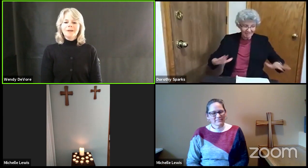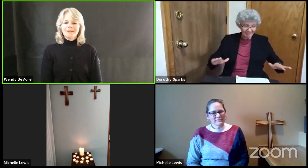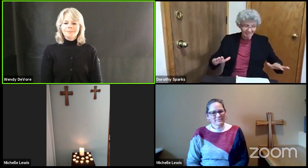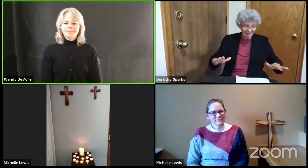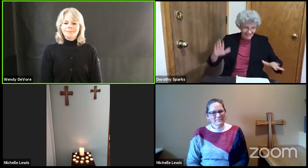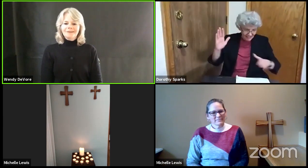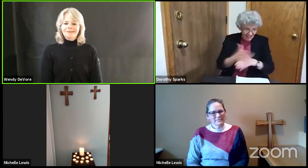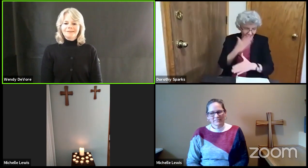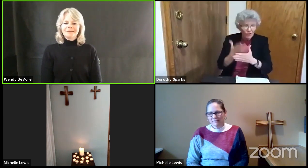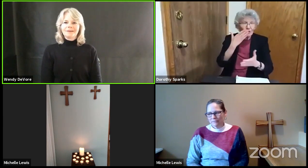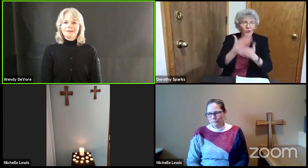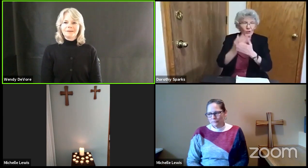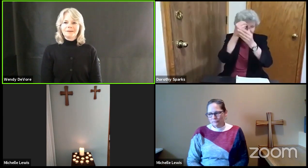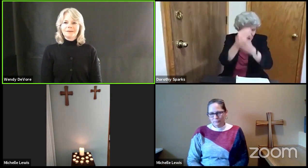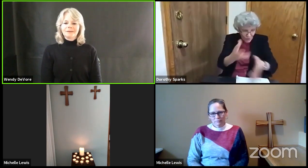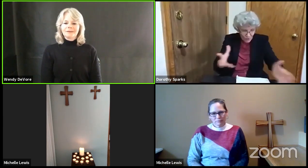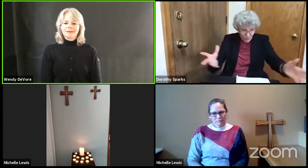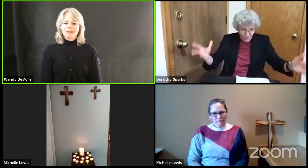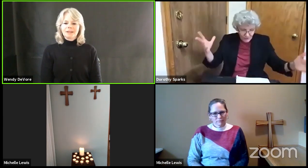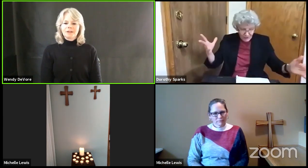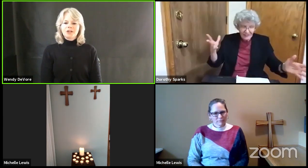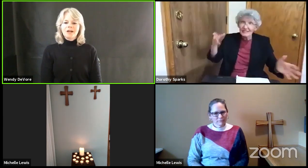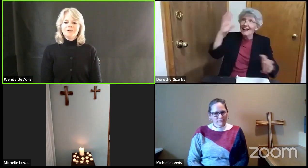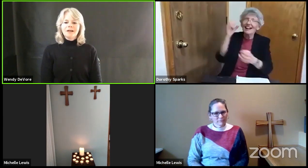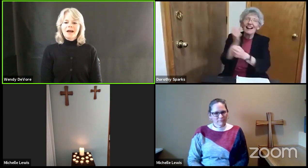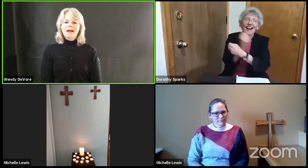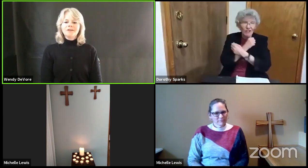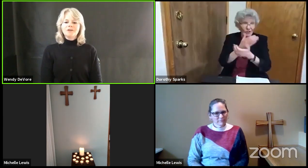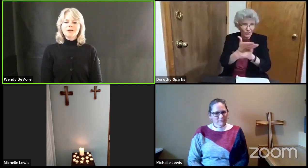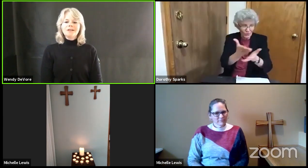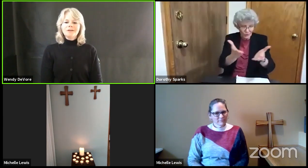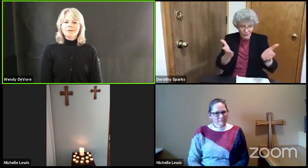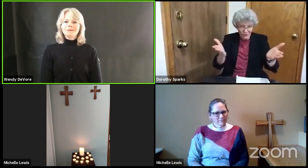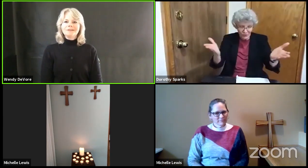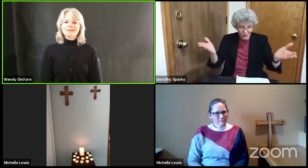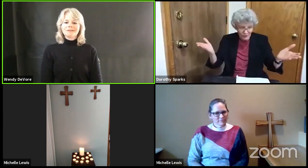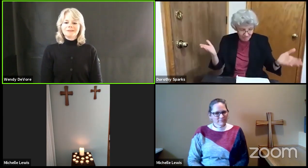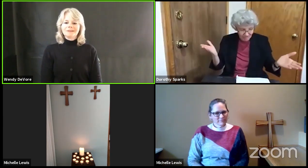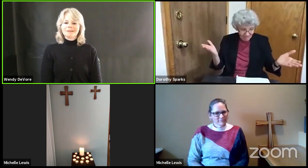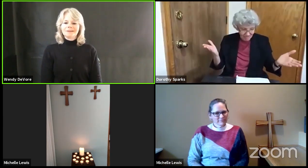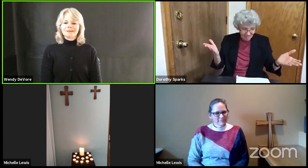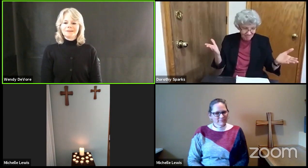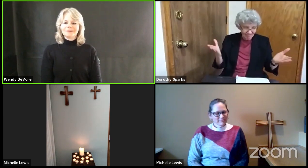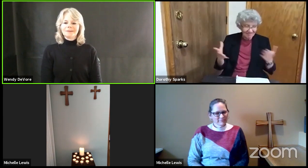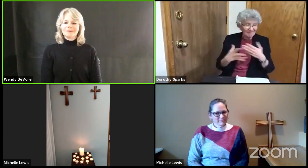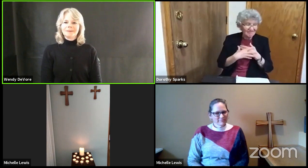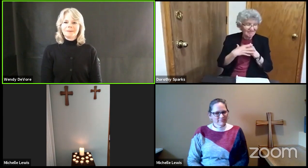Go in peace. Share God's good news.